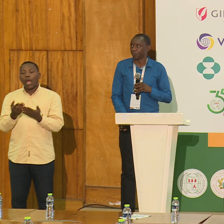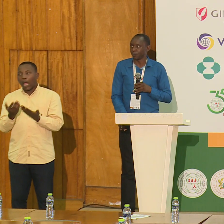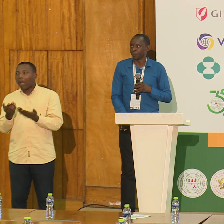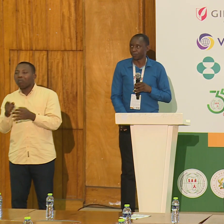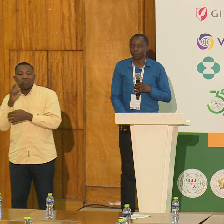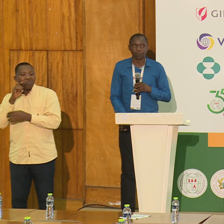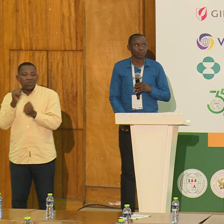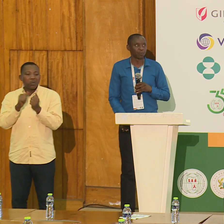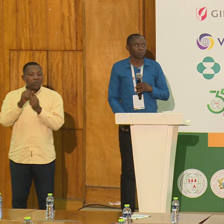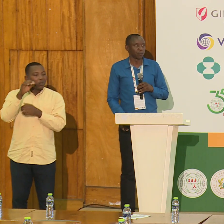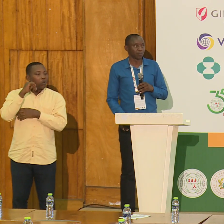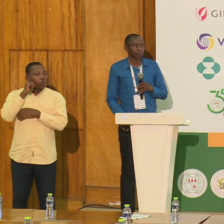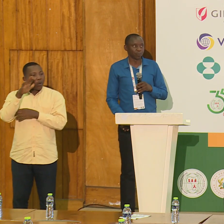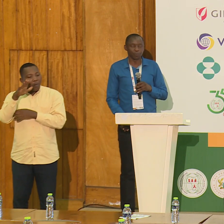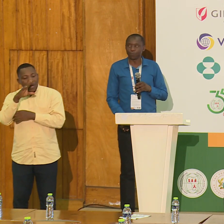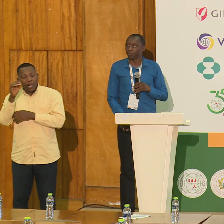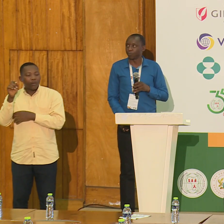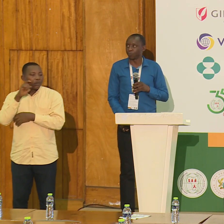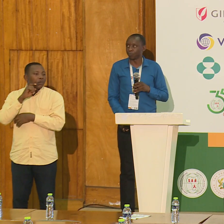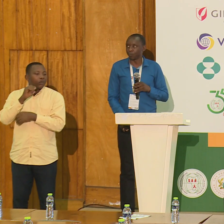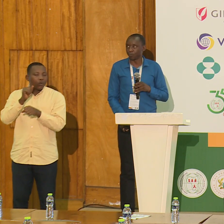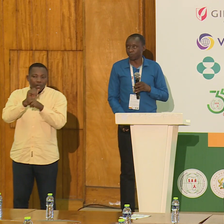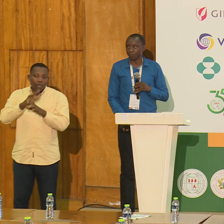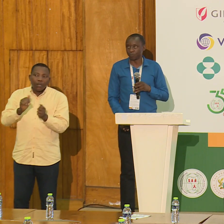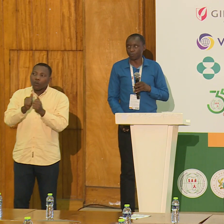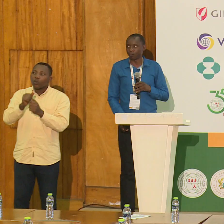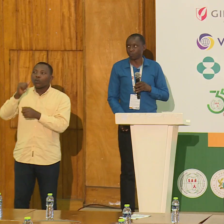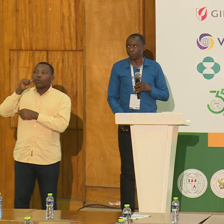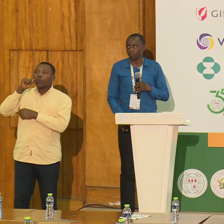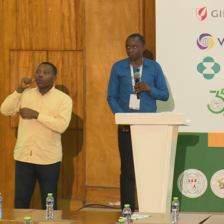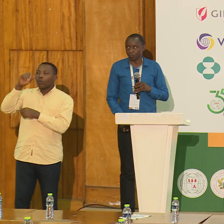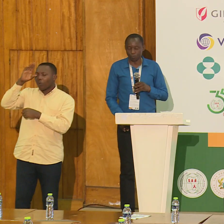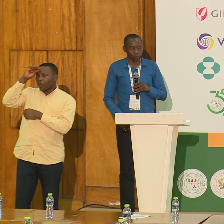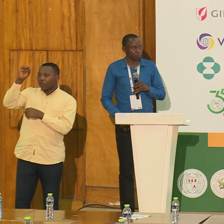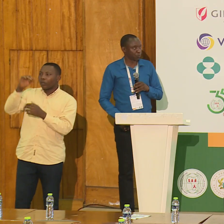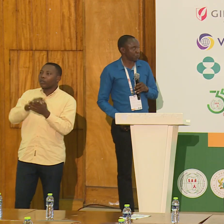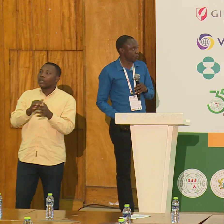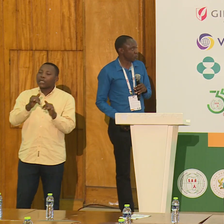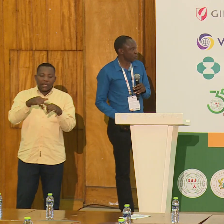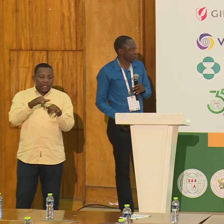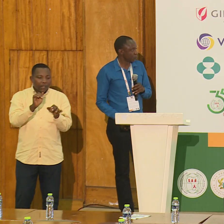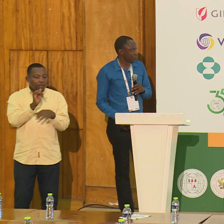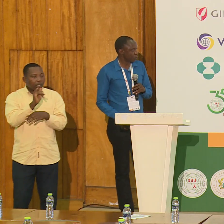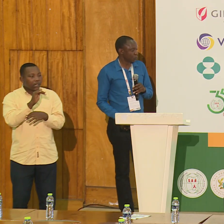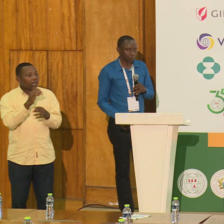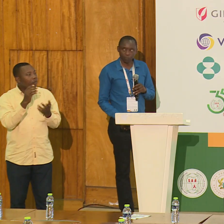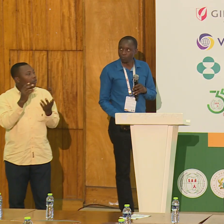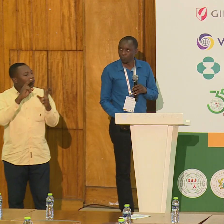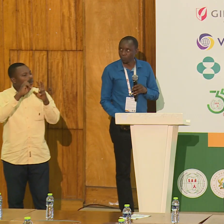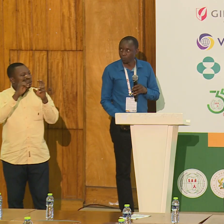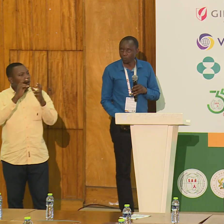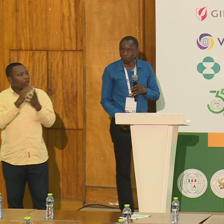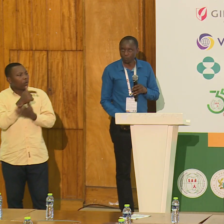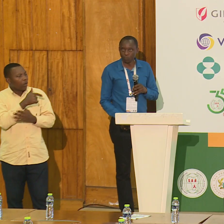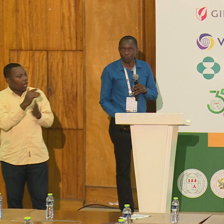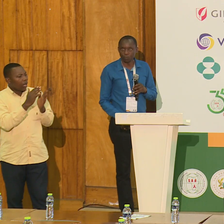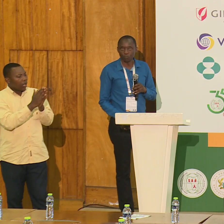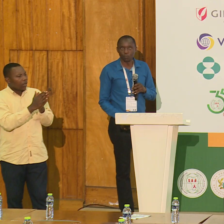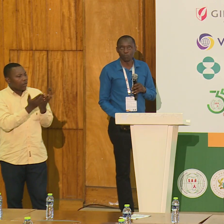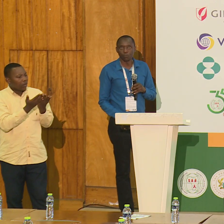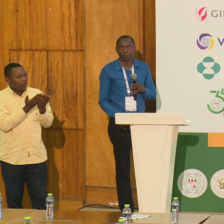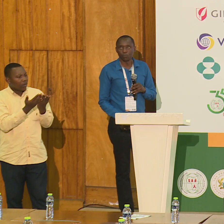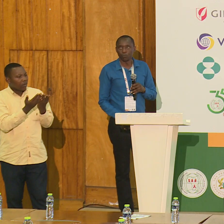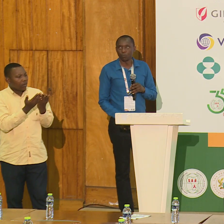So I just want to find out if there was anything that was done in that regard. Secondly, still on the same topic, was there an